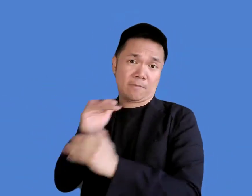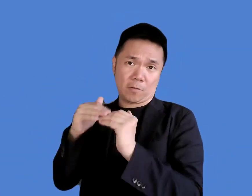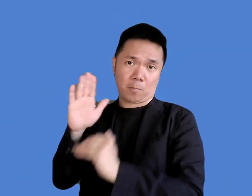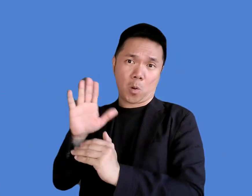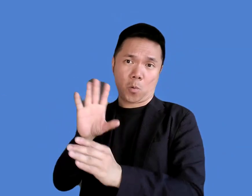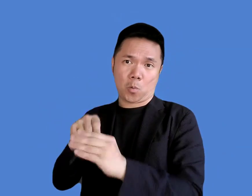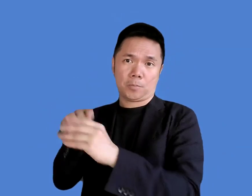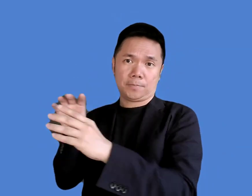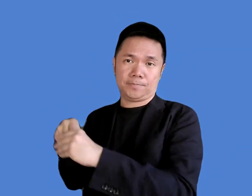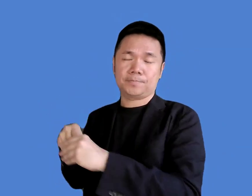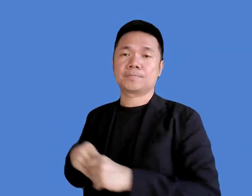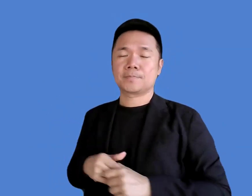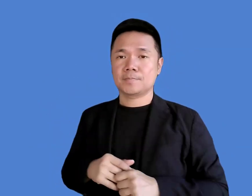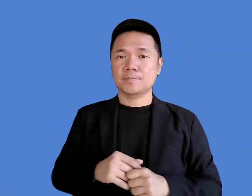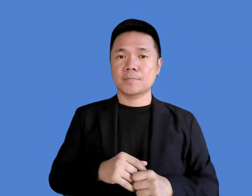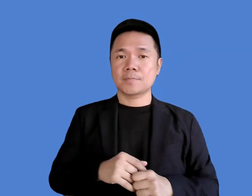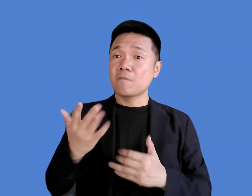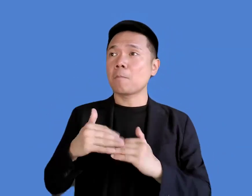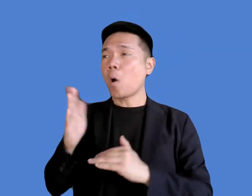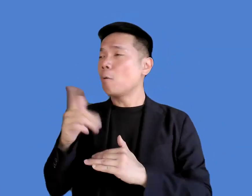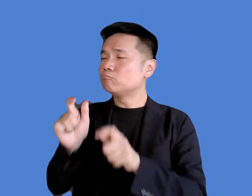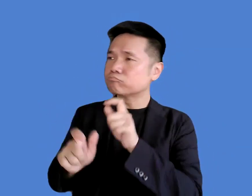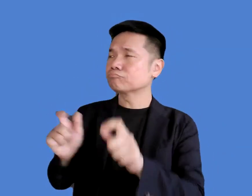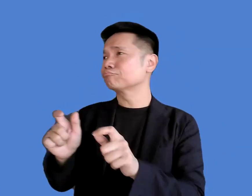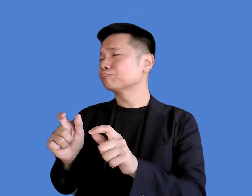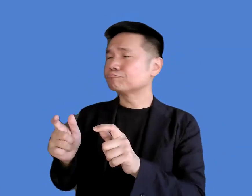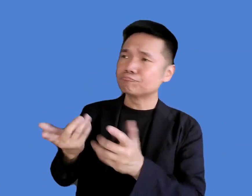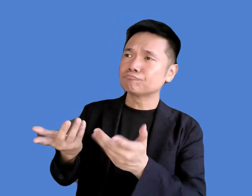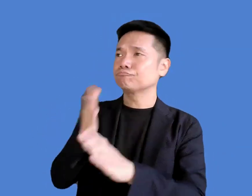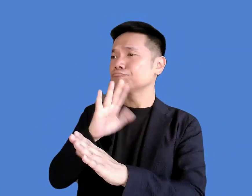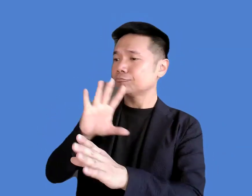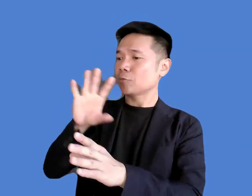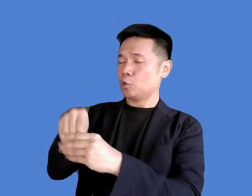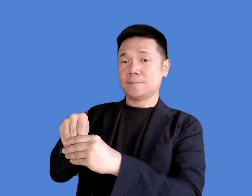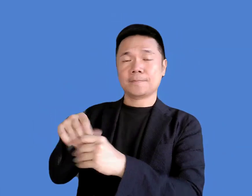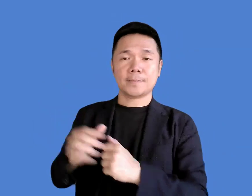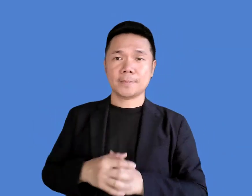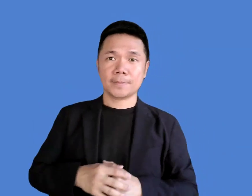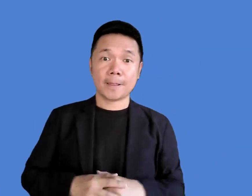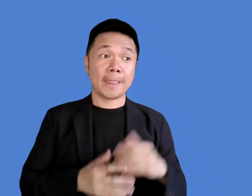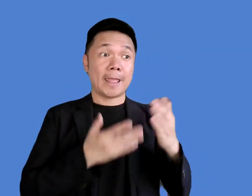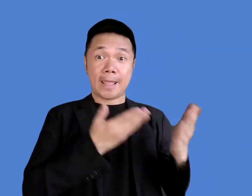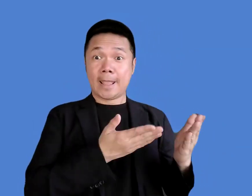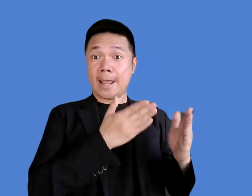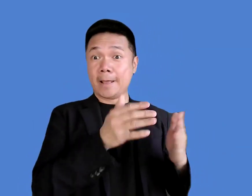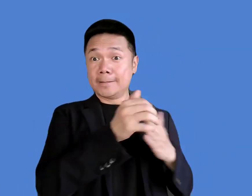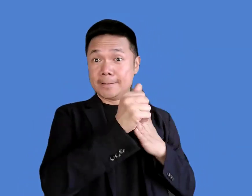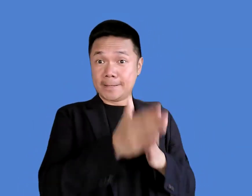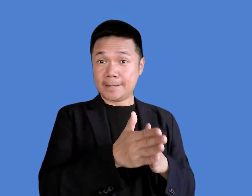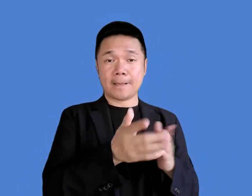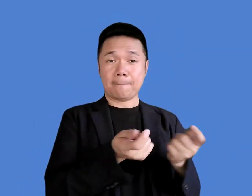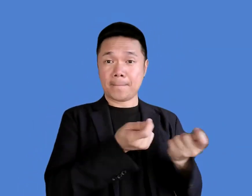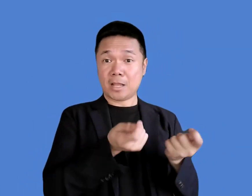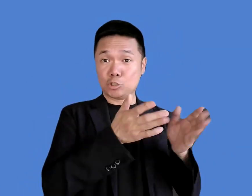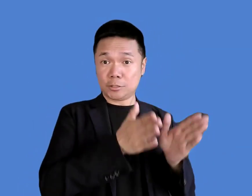induction process. So, and on the leadership side, we are providing our leaders and managers with training